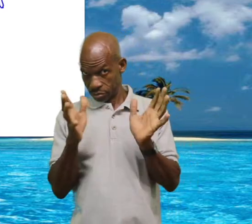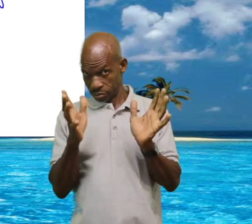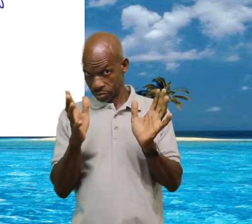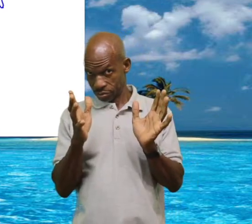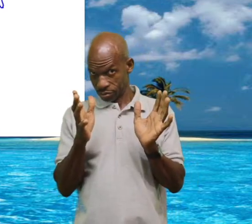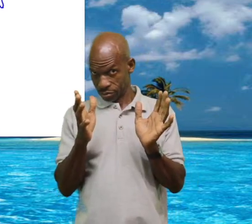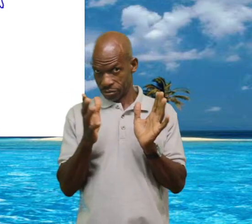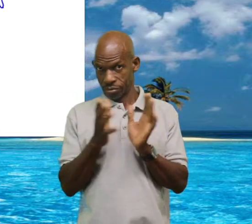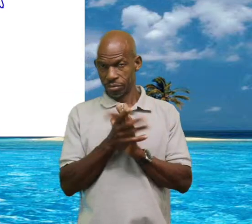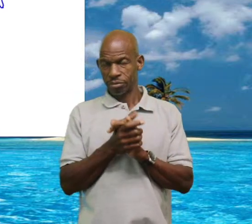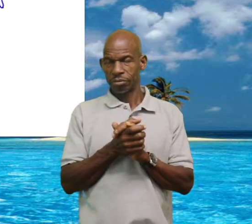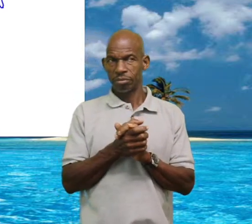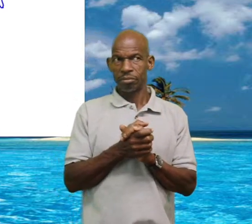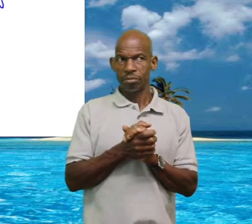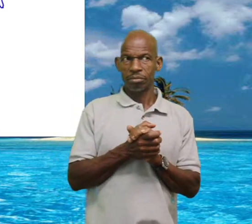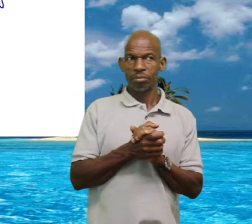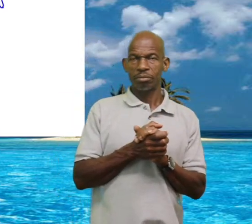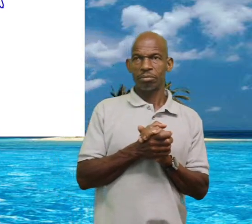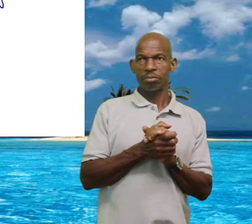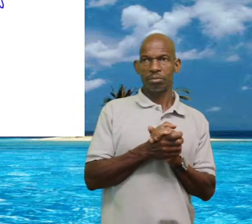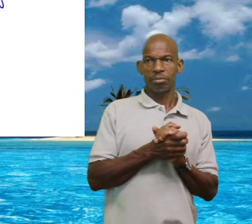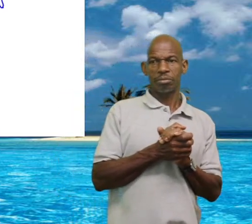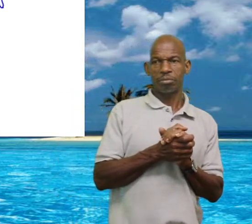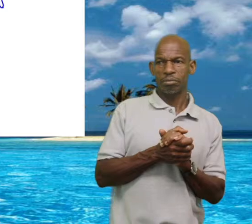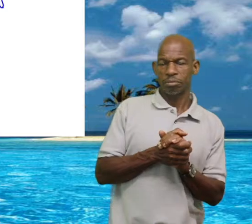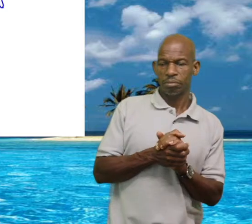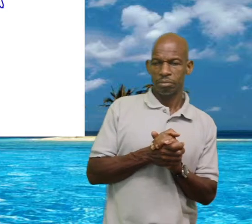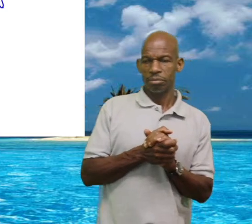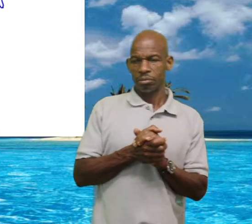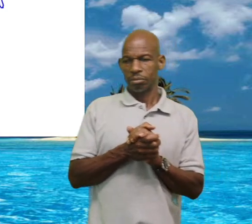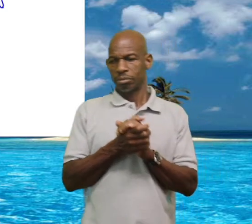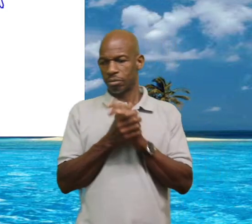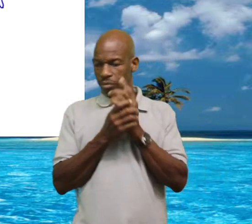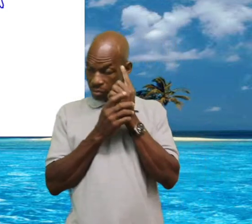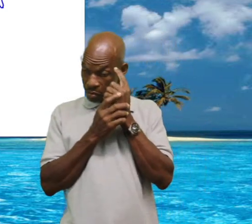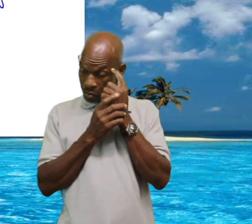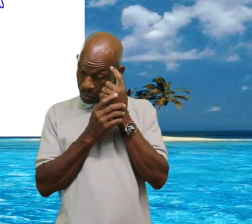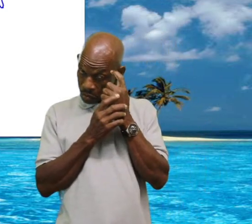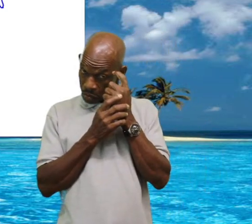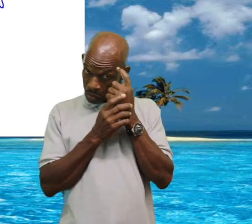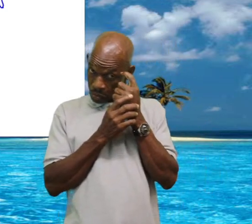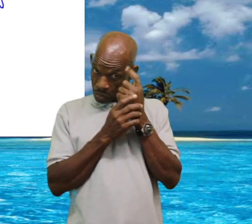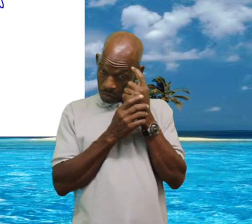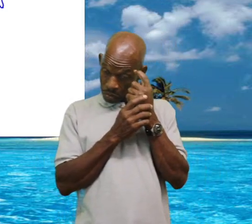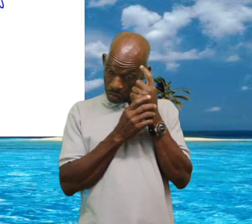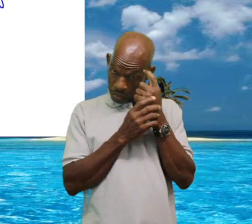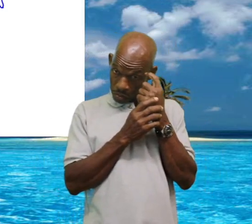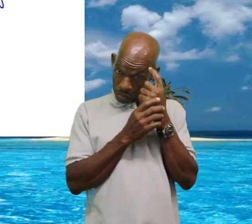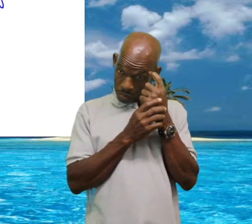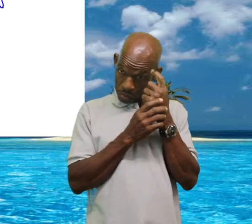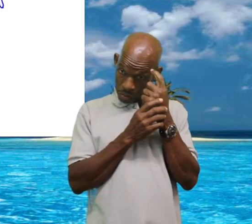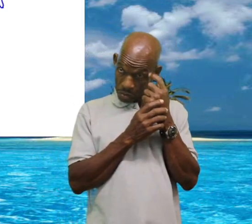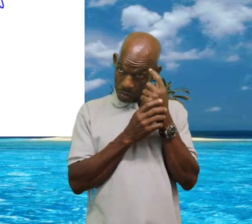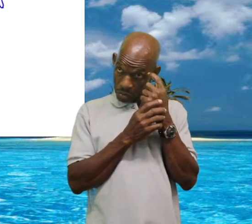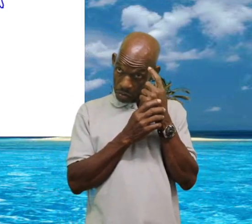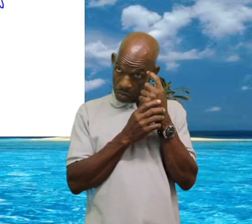All right, so it came in with the exception to the rule where we had an adjective beginning